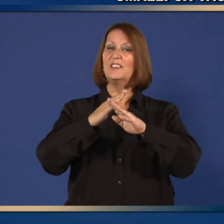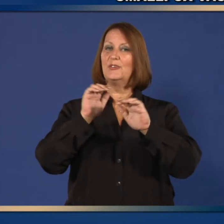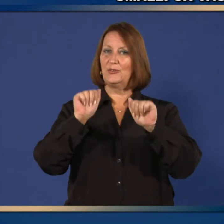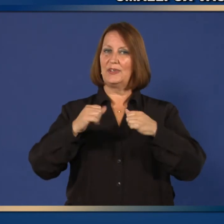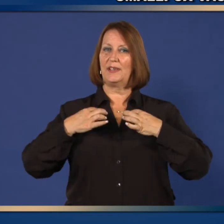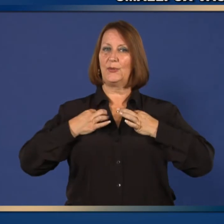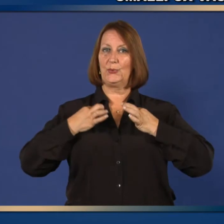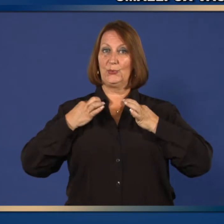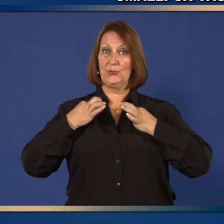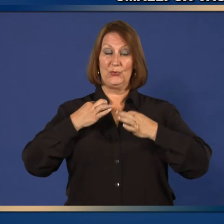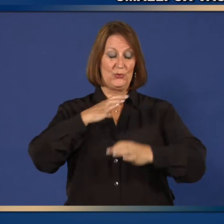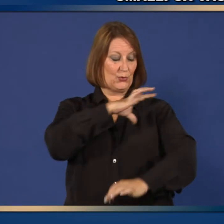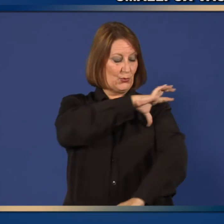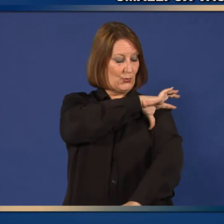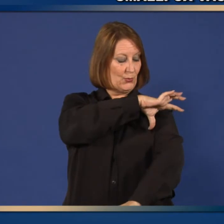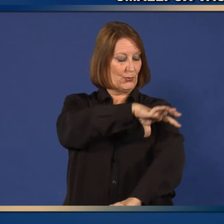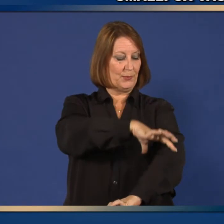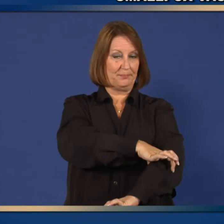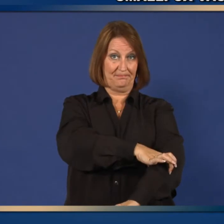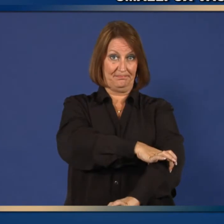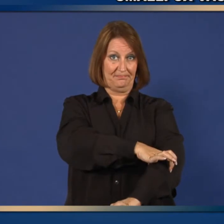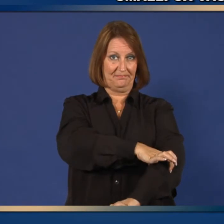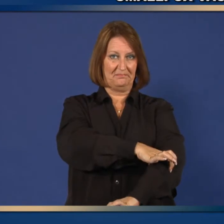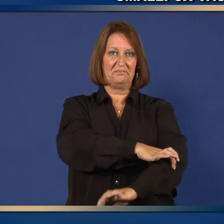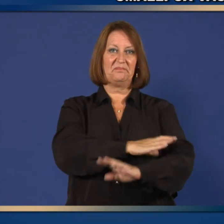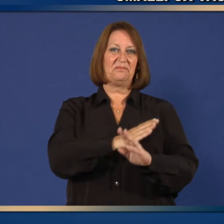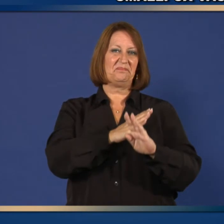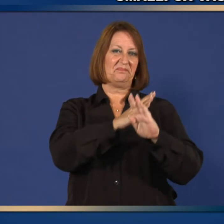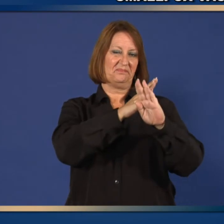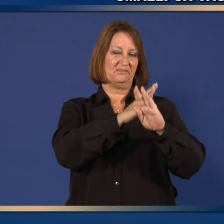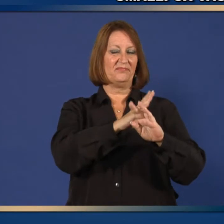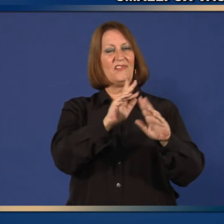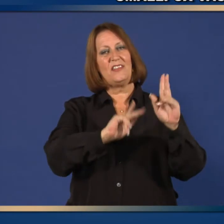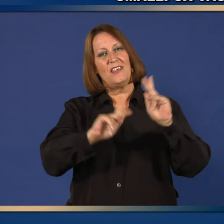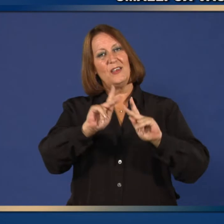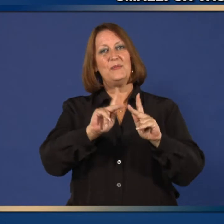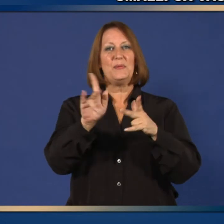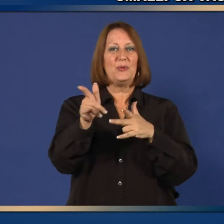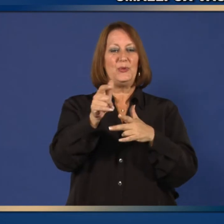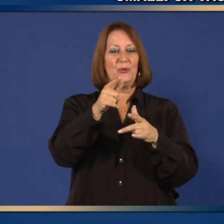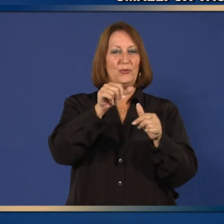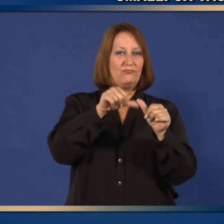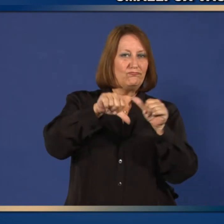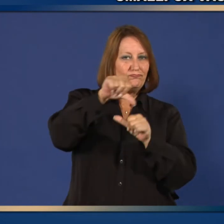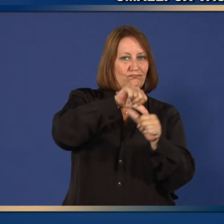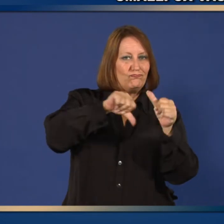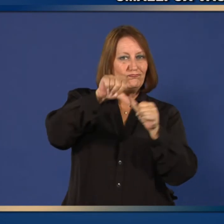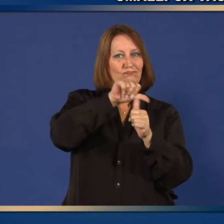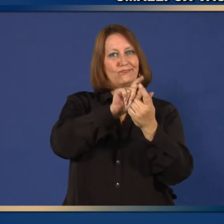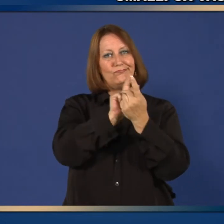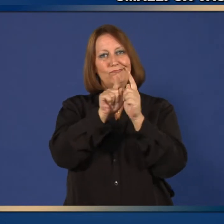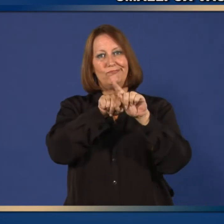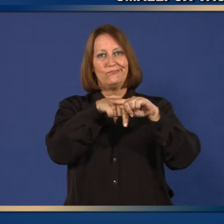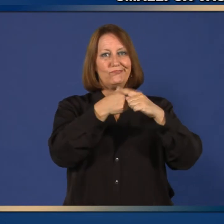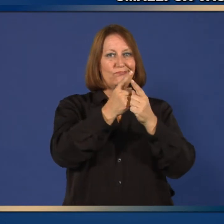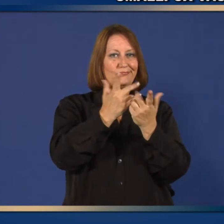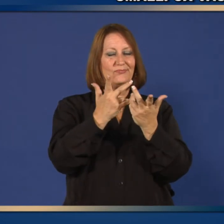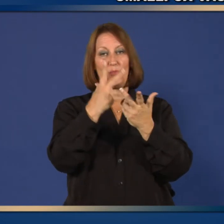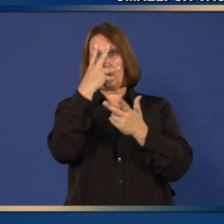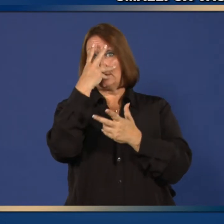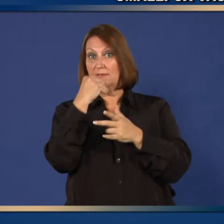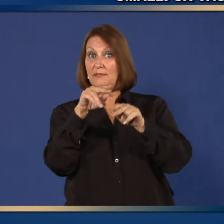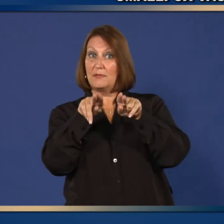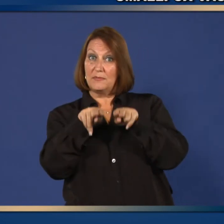This helps protect those you have close contact with, such as young children or the person you share a bed